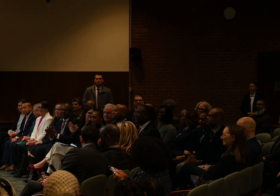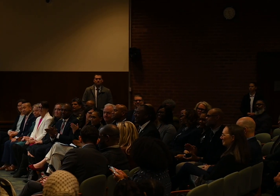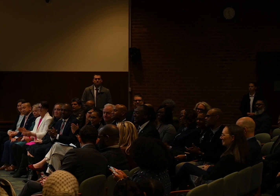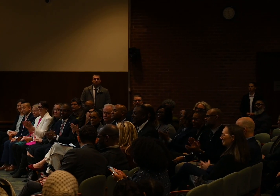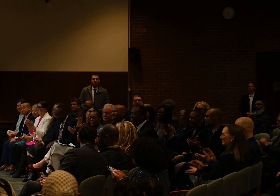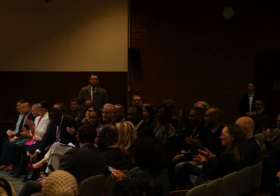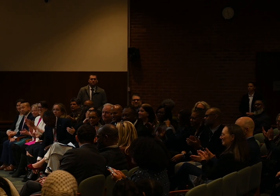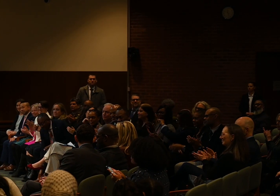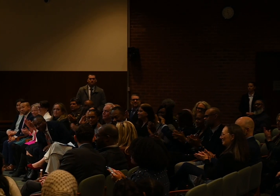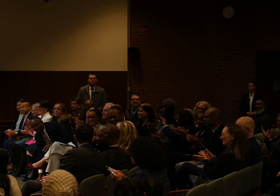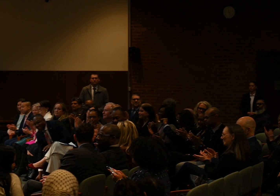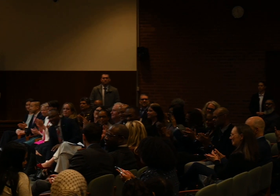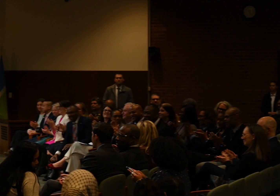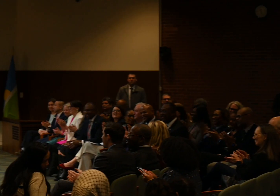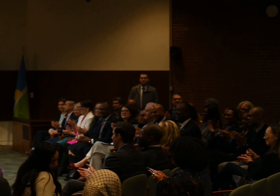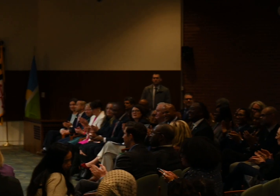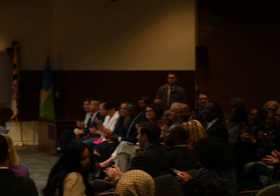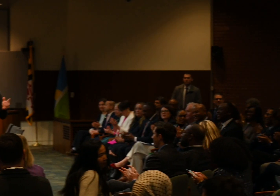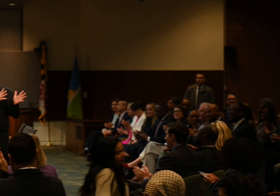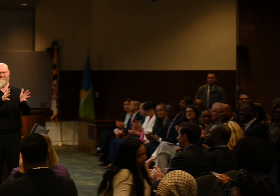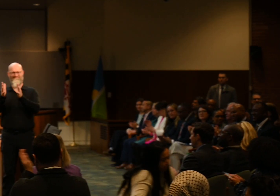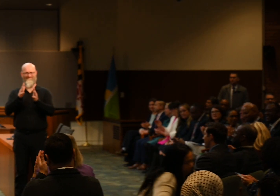for handling that beautifully.